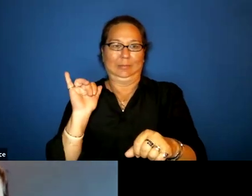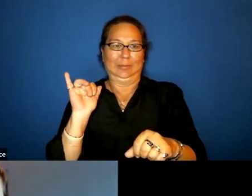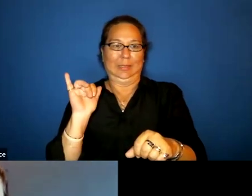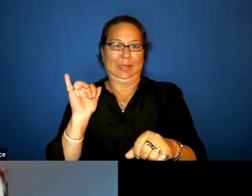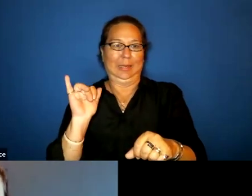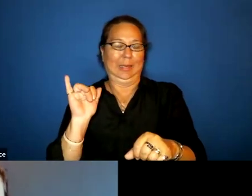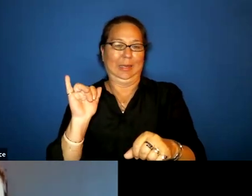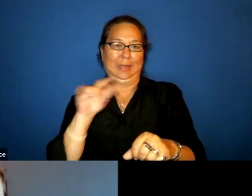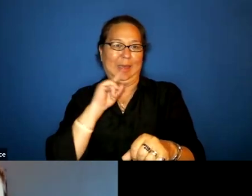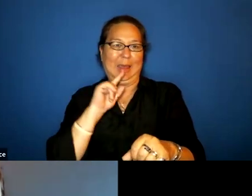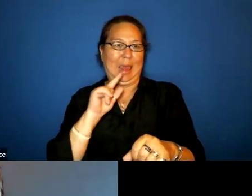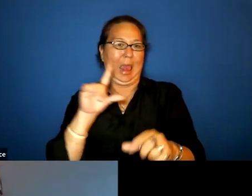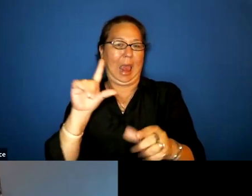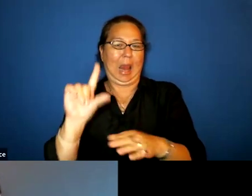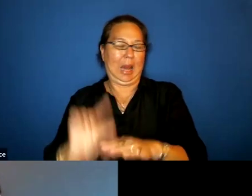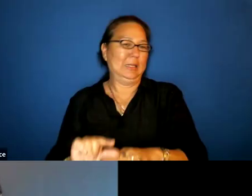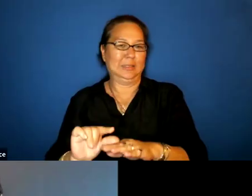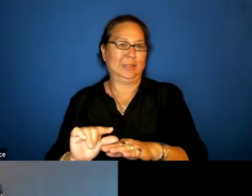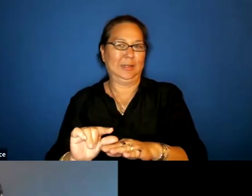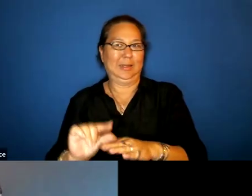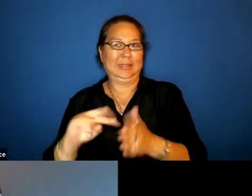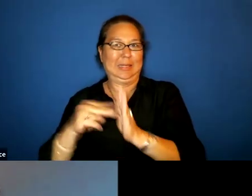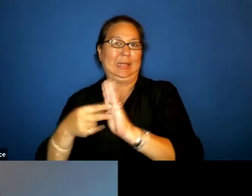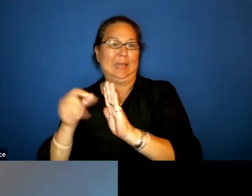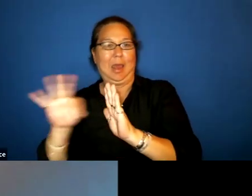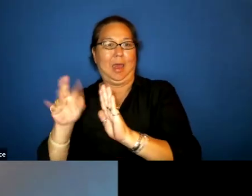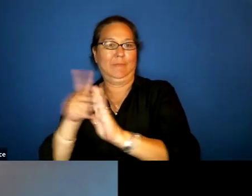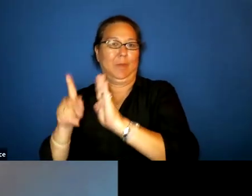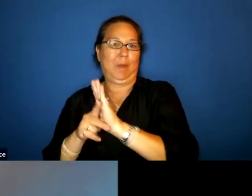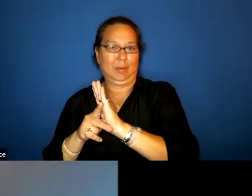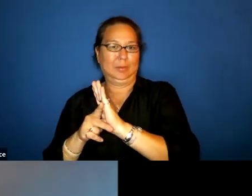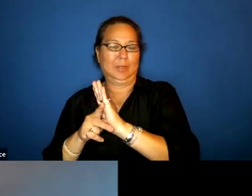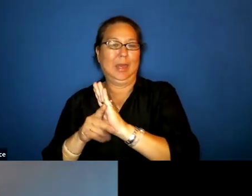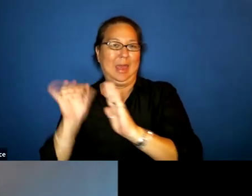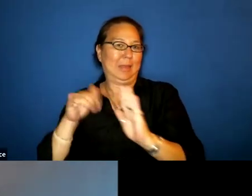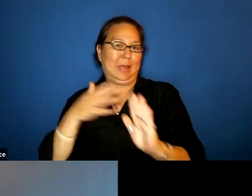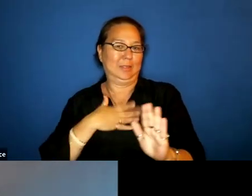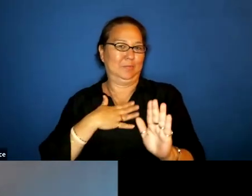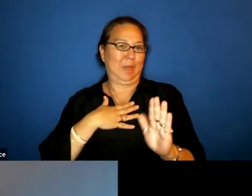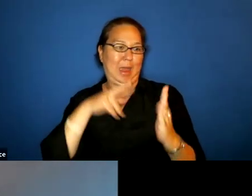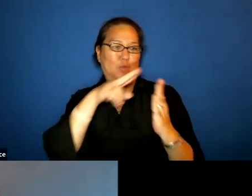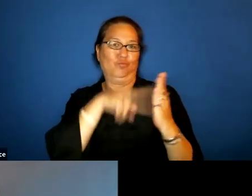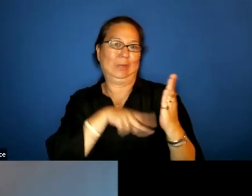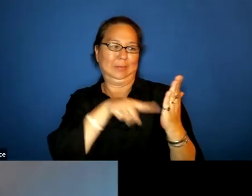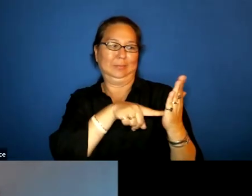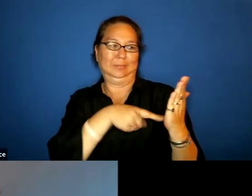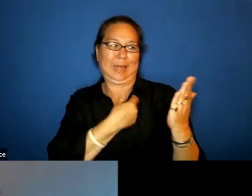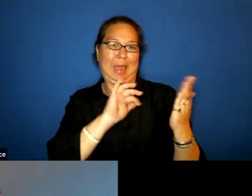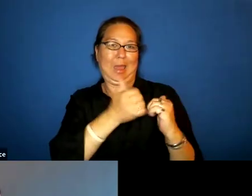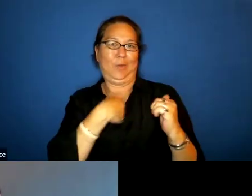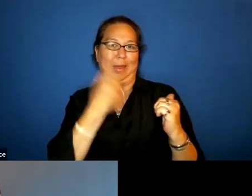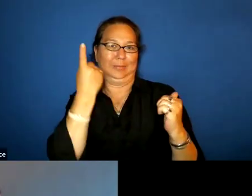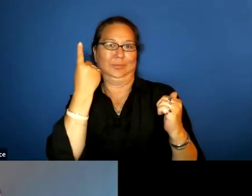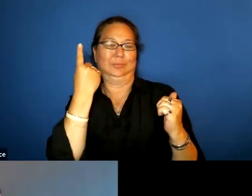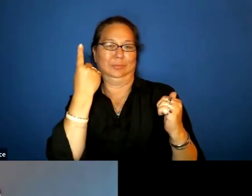the original intent of the policy. So that's just my read on it for right now. But like, I'd love to be able